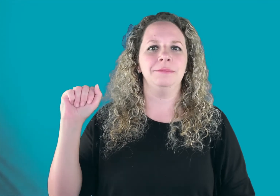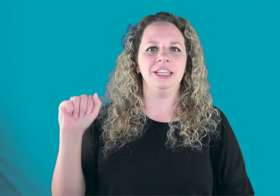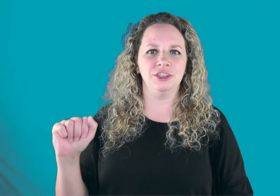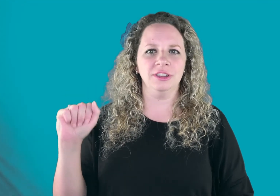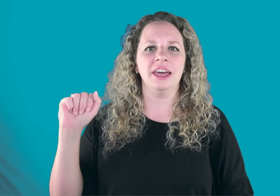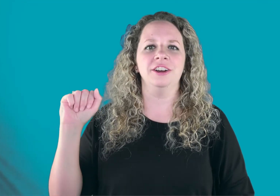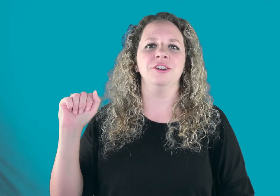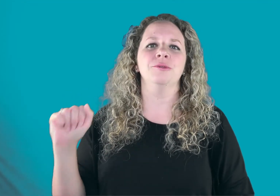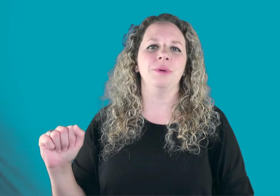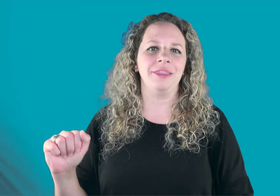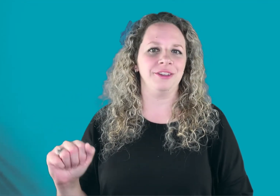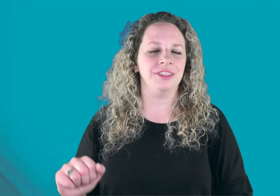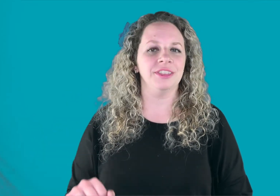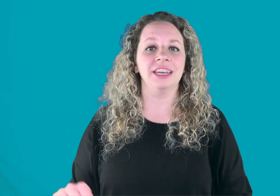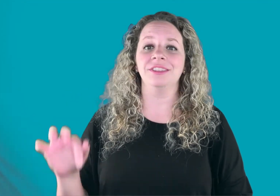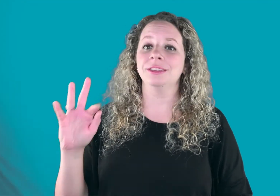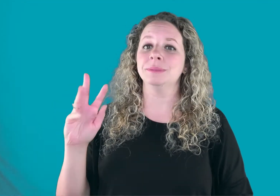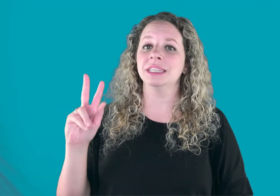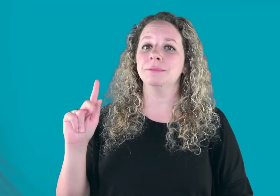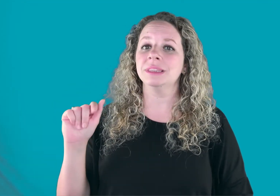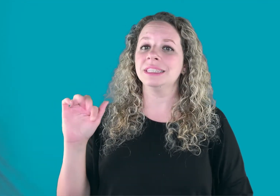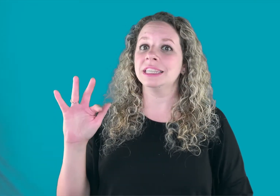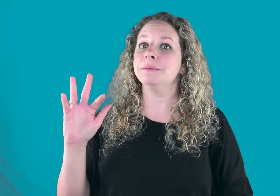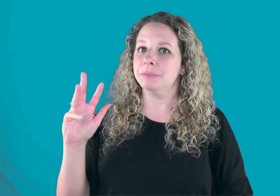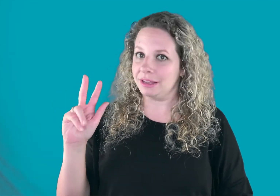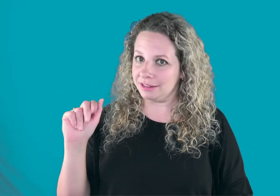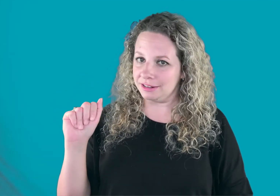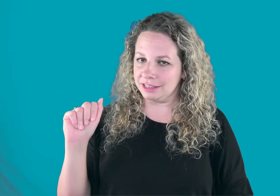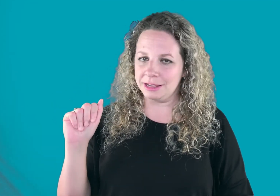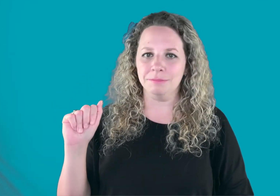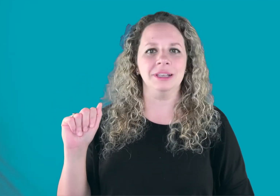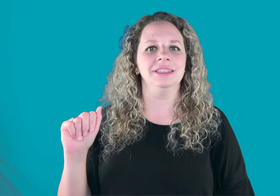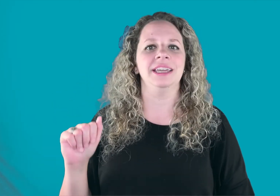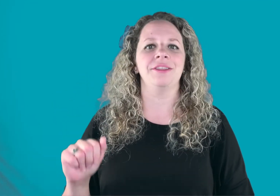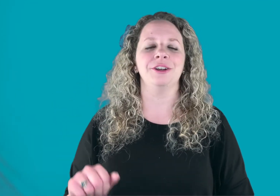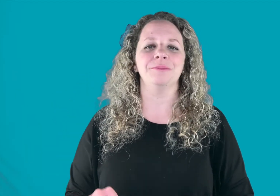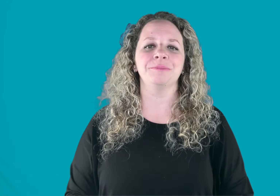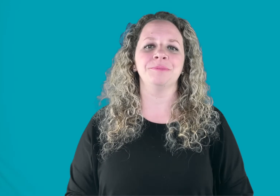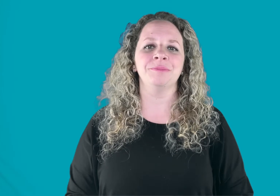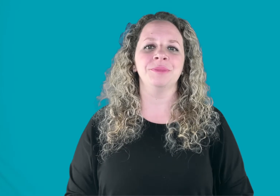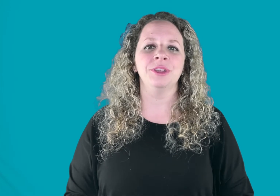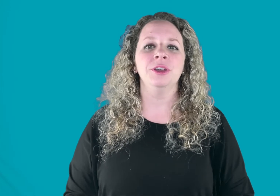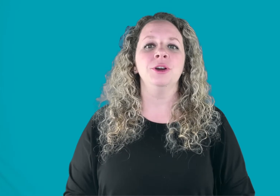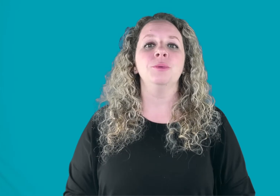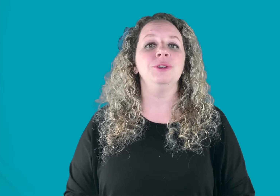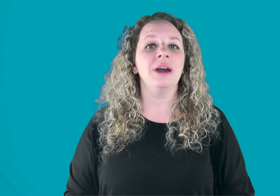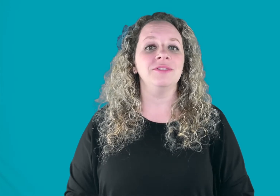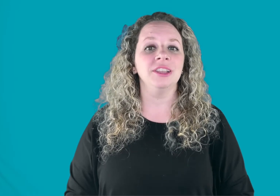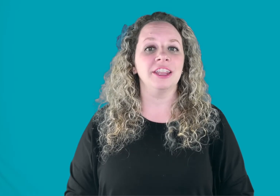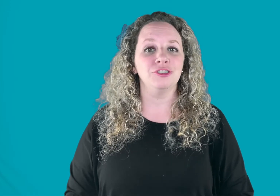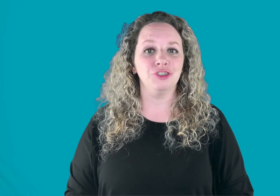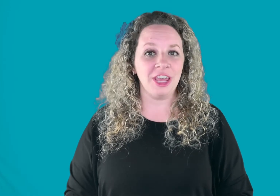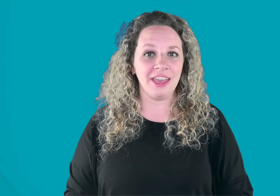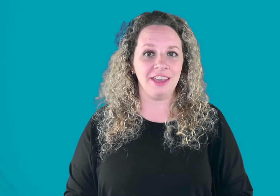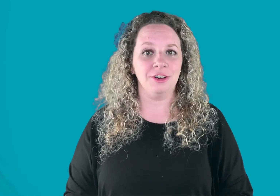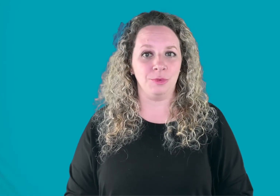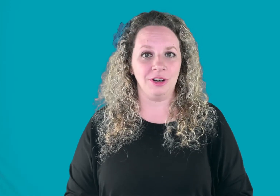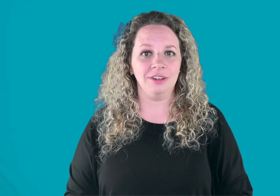each letter rather than letting them seamlessly but clearly blend together. When you have the letter J in a word,